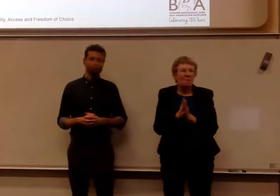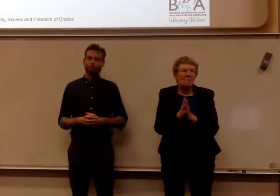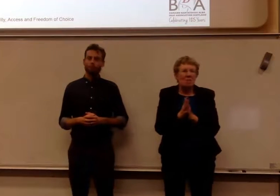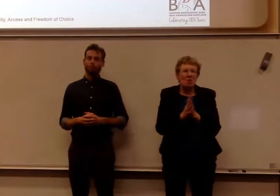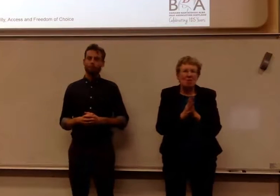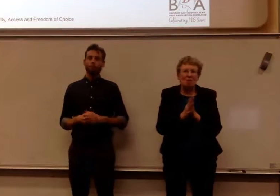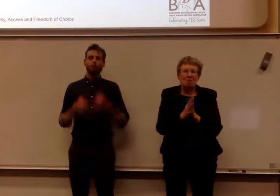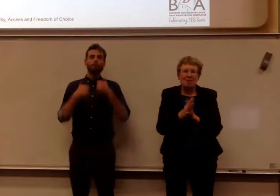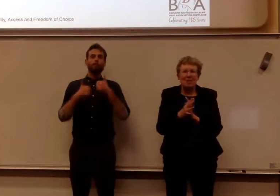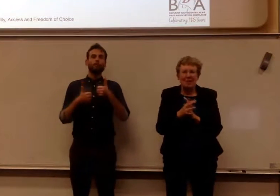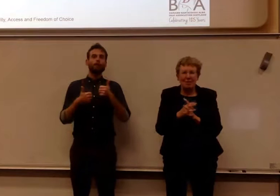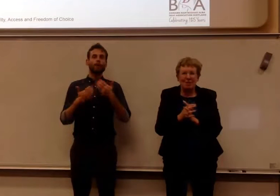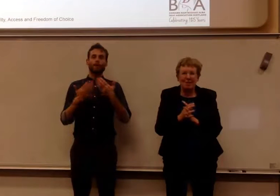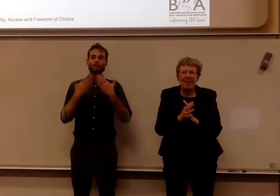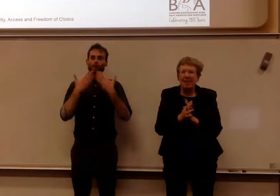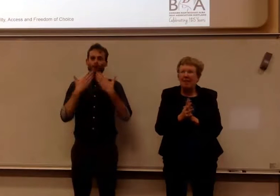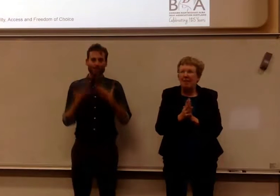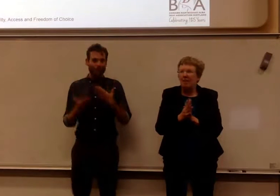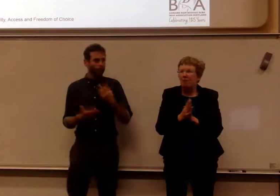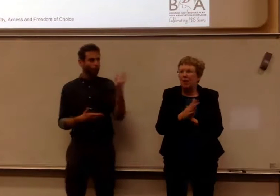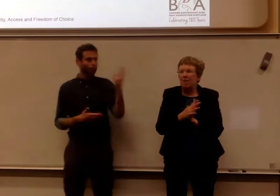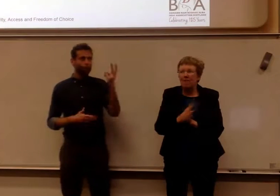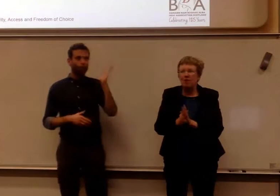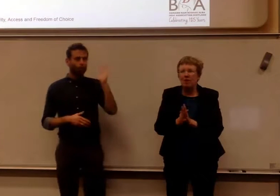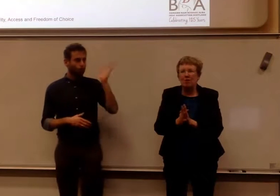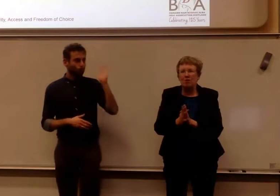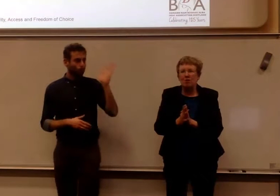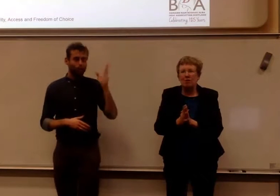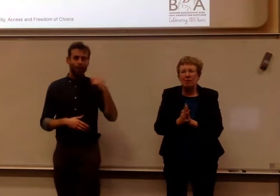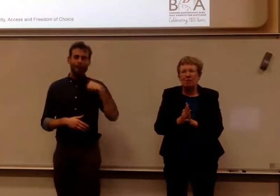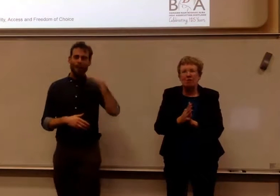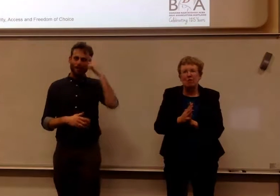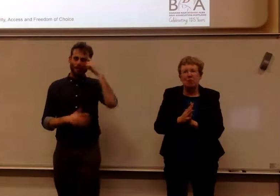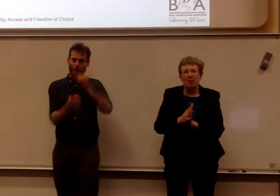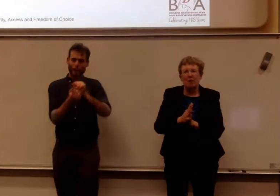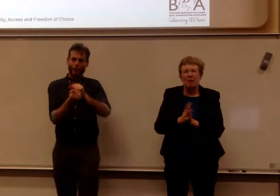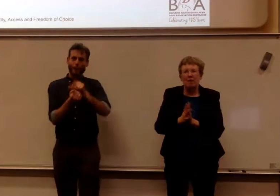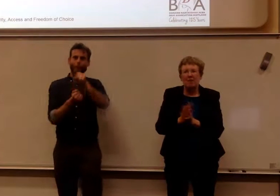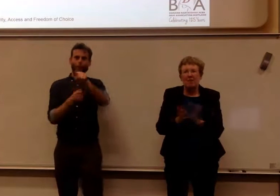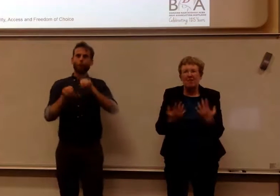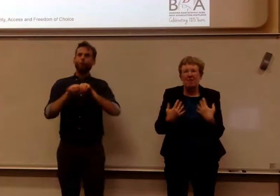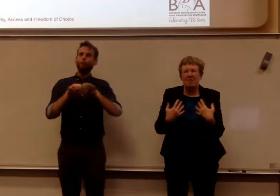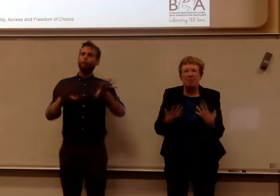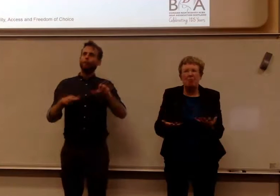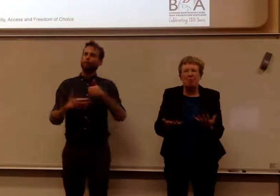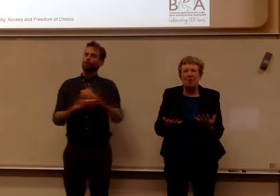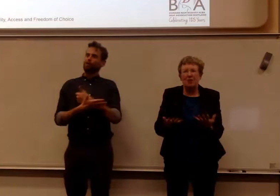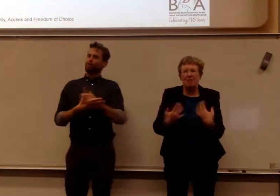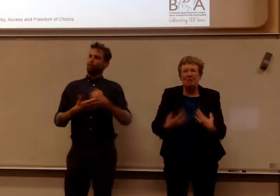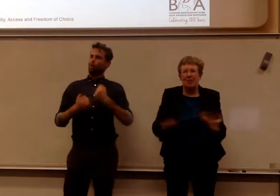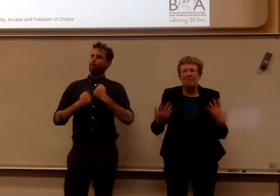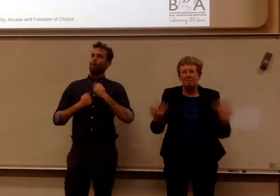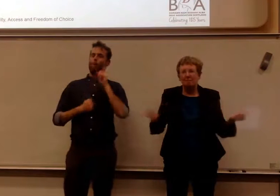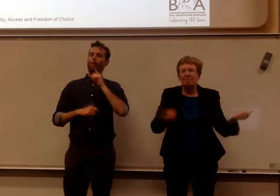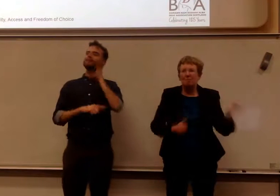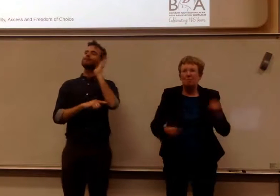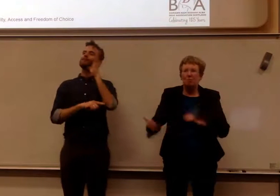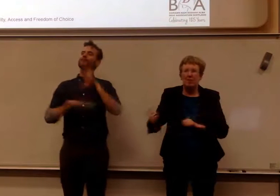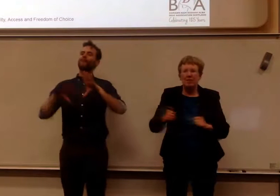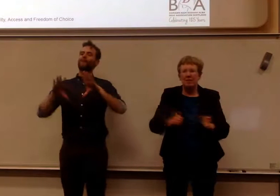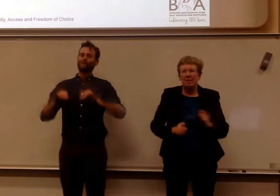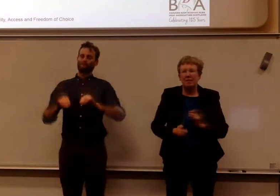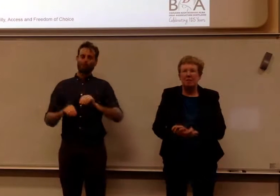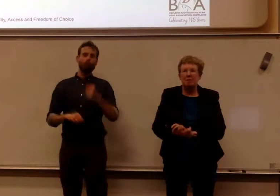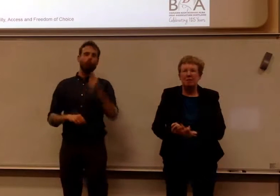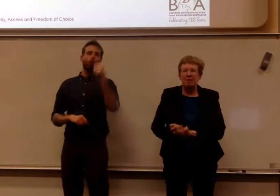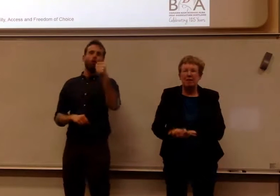Thank you very much, Avril and Hilary, and I think we'll carry on live streaming. We don't normally, but I think this is a really important time to get